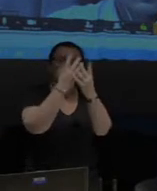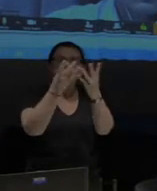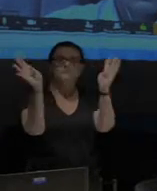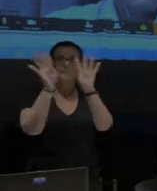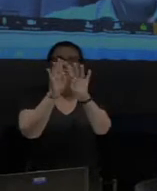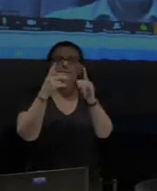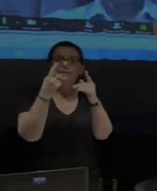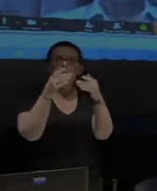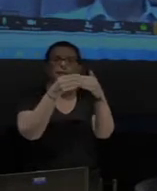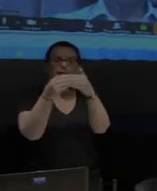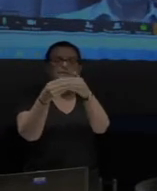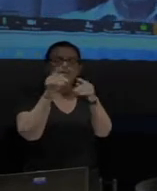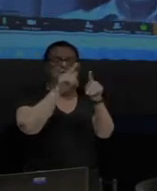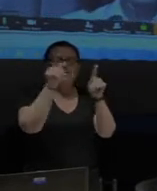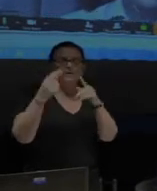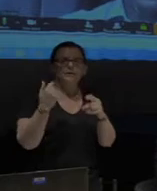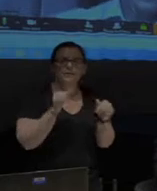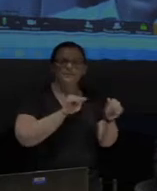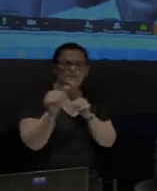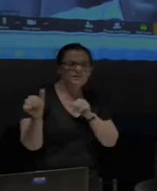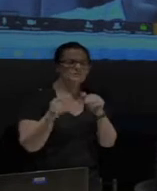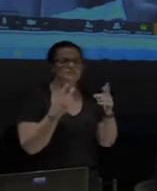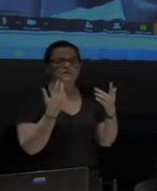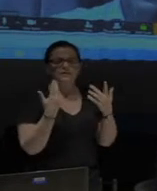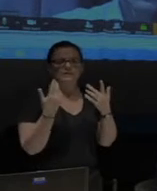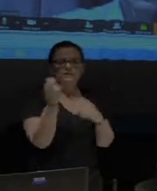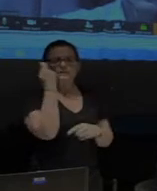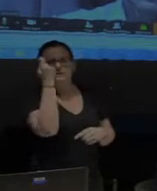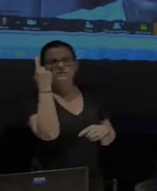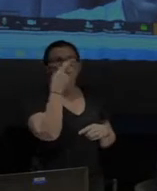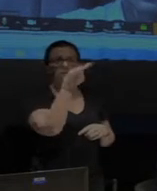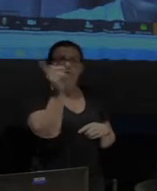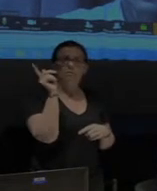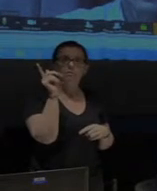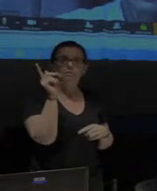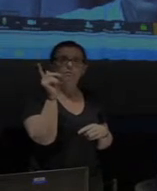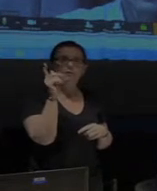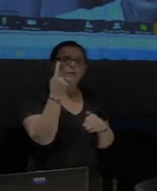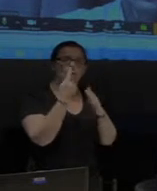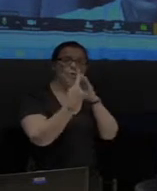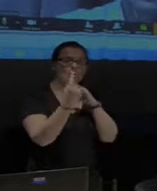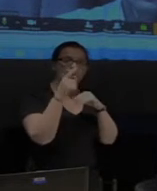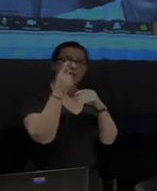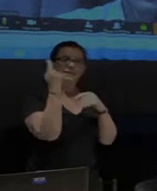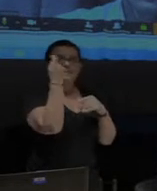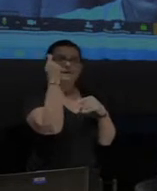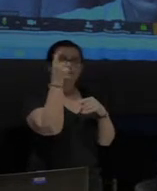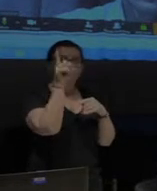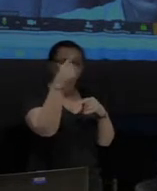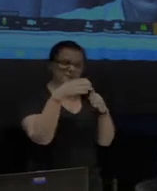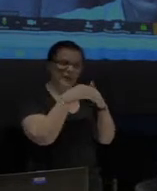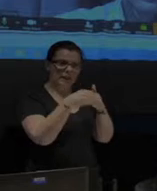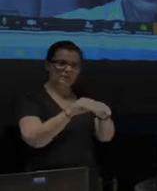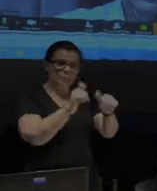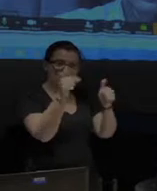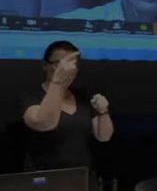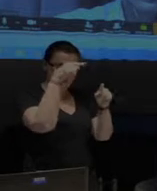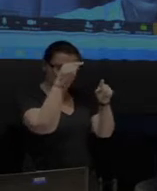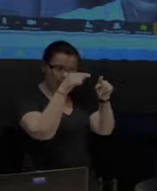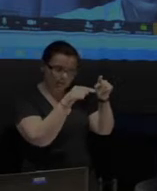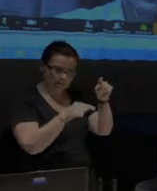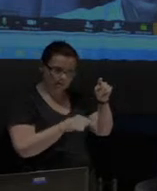successful commercial, the best engineered projects. Look at those people who are actually leading teams of people and pulling them together and getting the best results of them